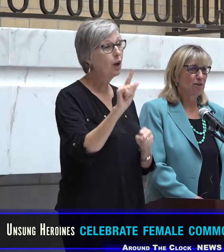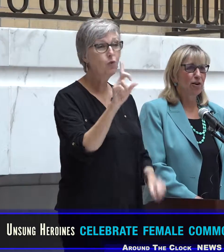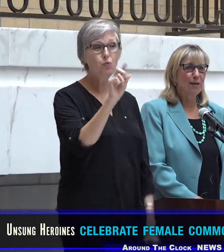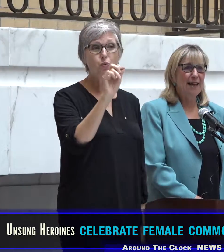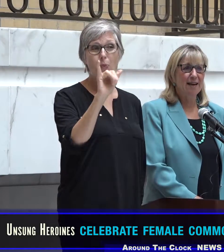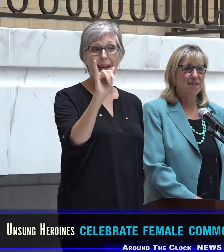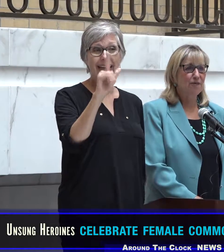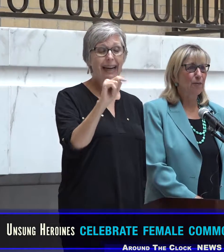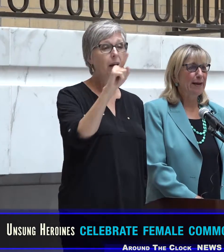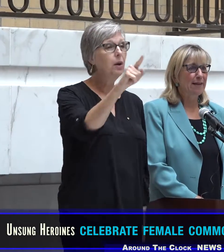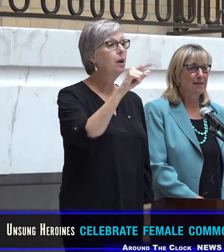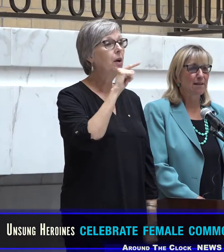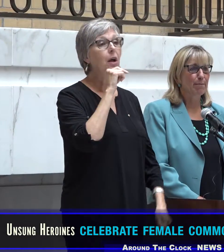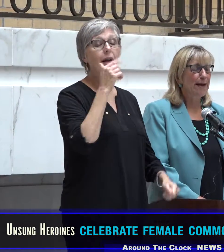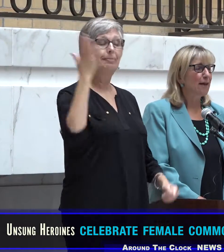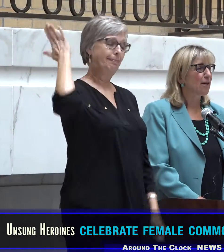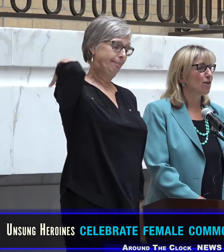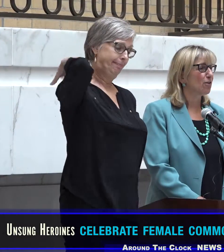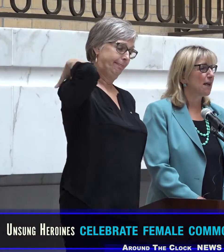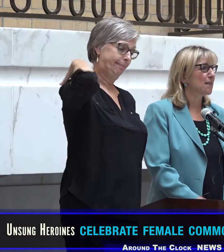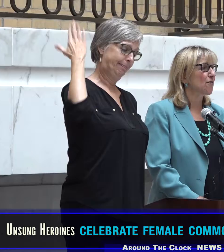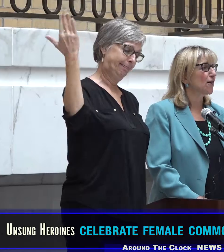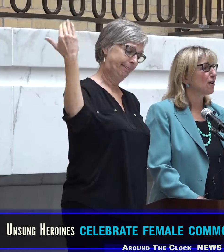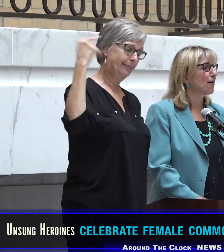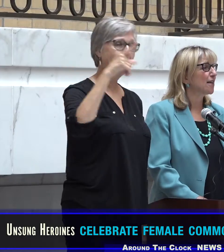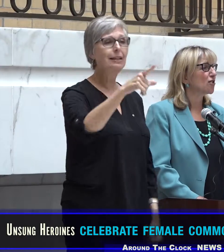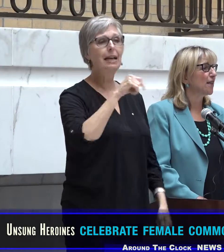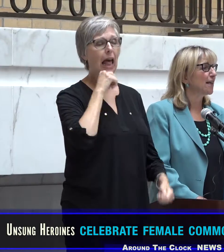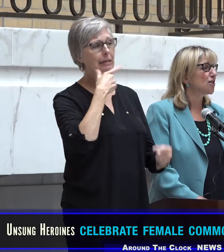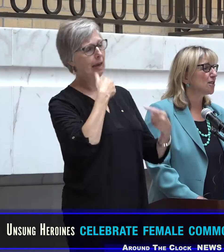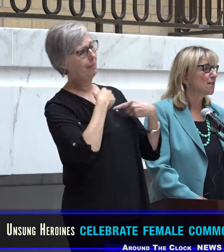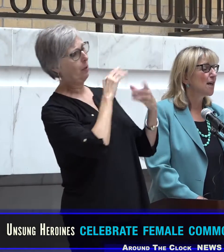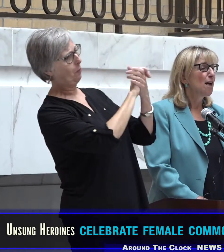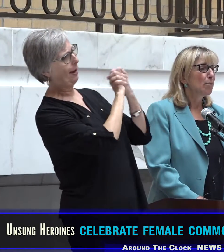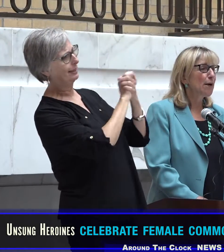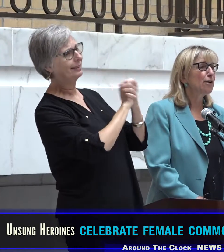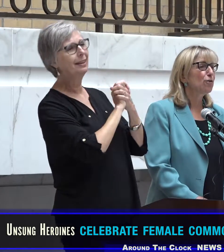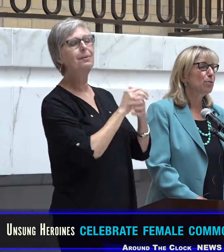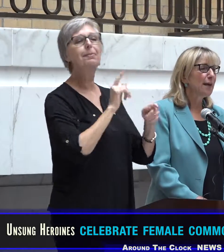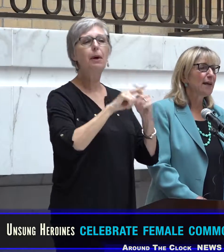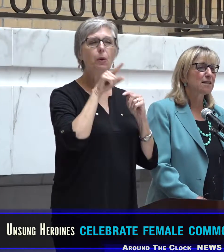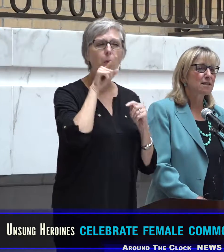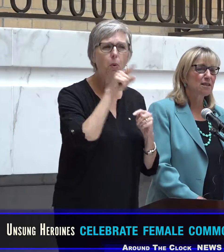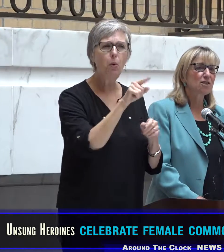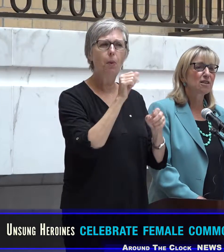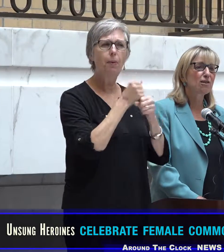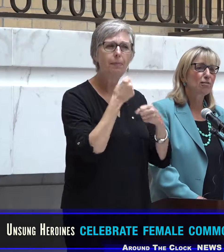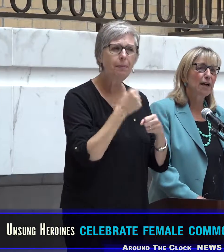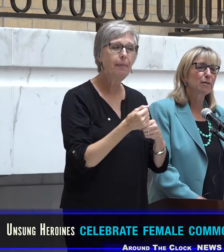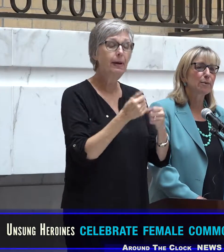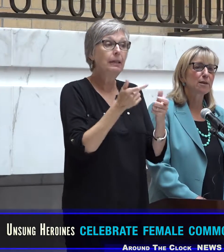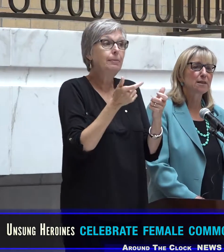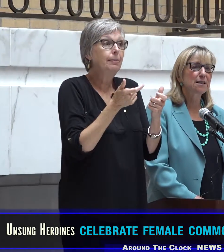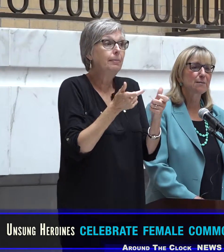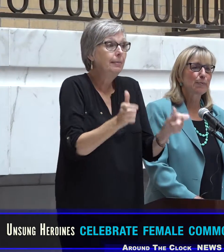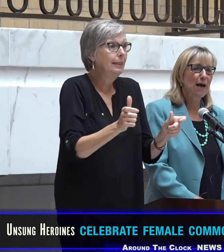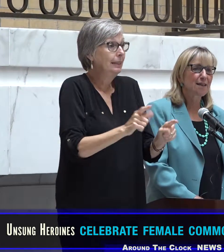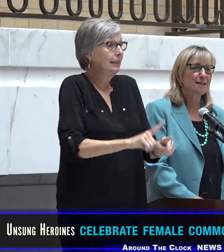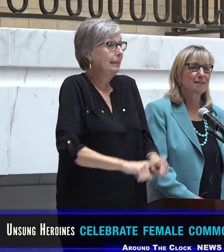it. You don't ask for pats on the back, you don't ask for congratulations, but you make such an